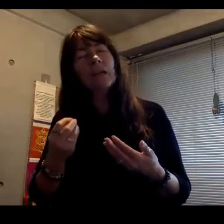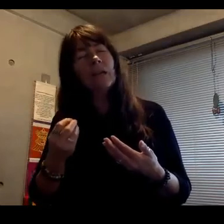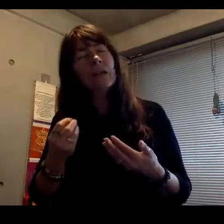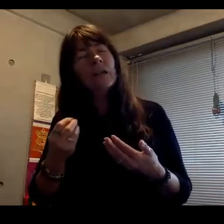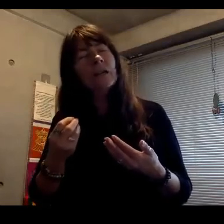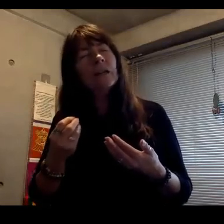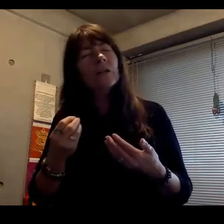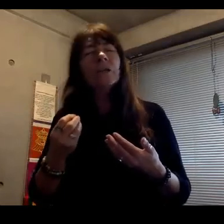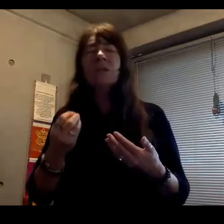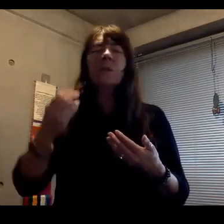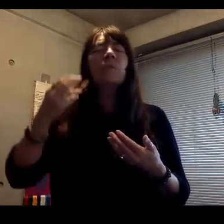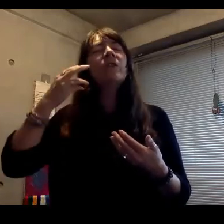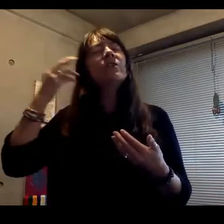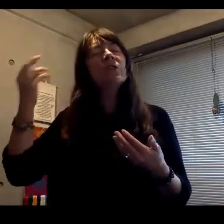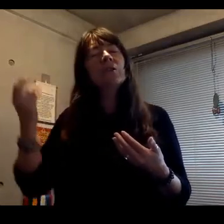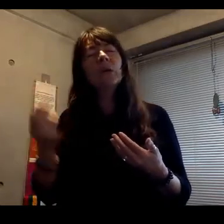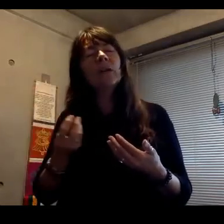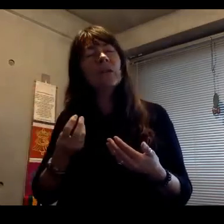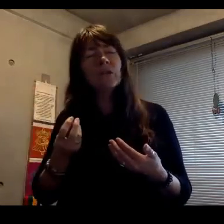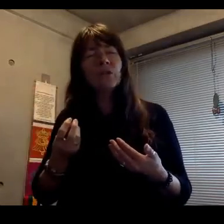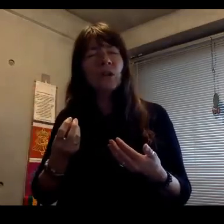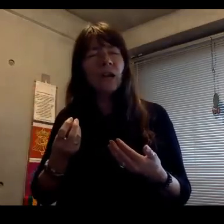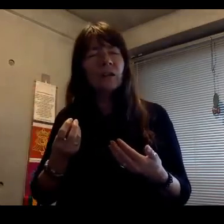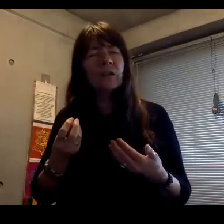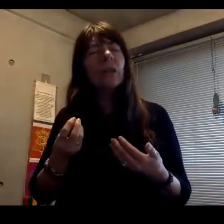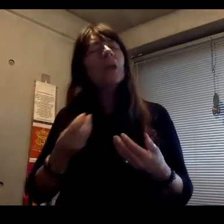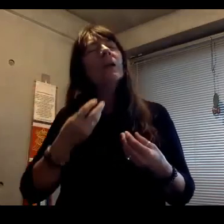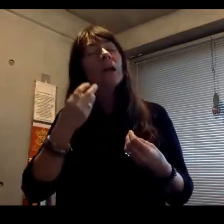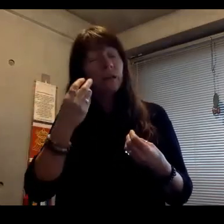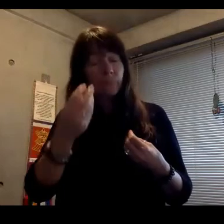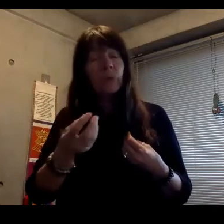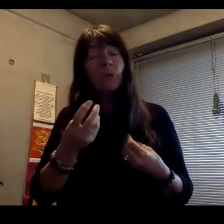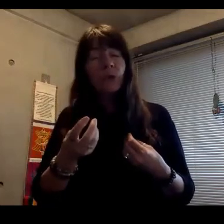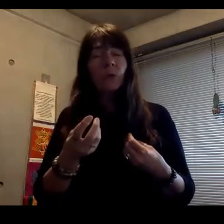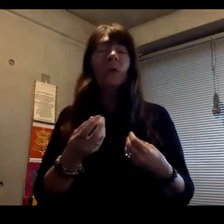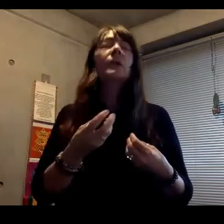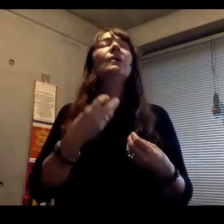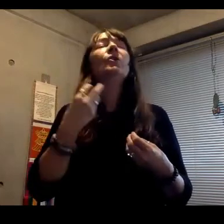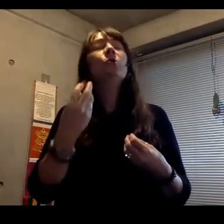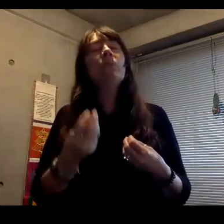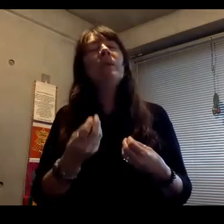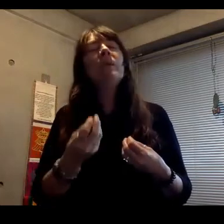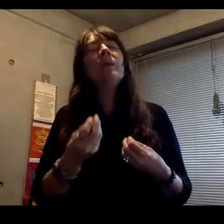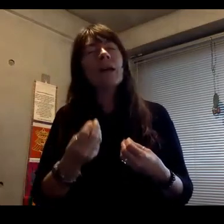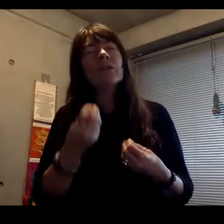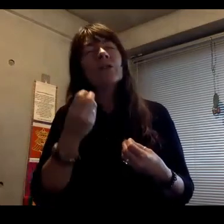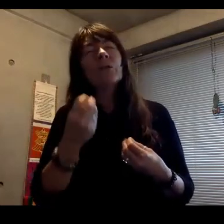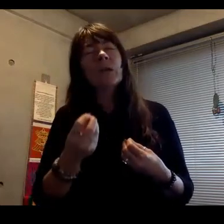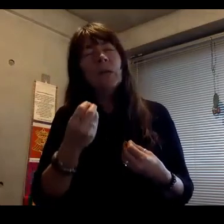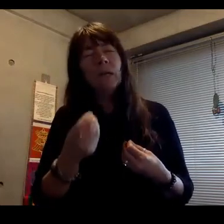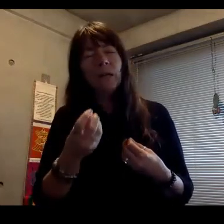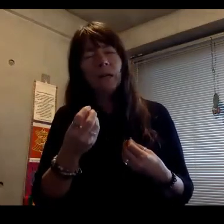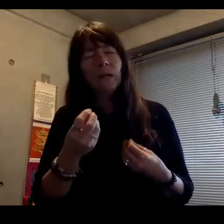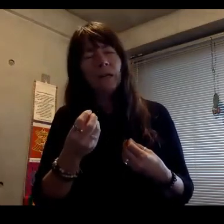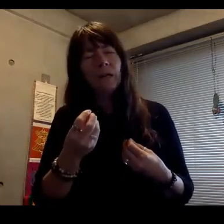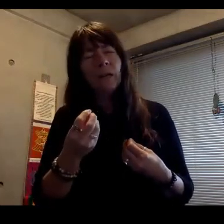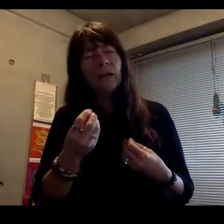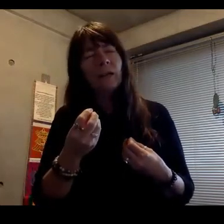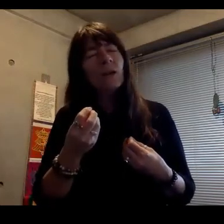be. This is some vision that you're given as a child to you. You be the best you can